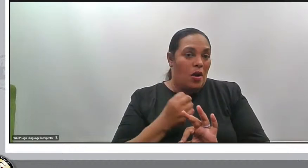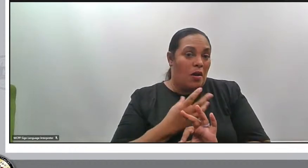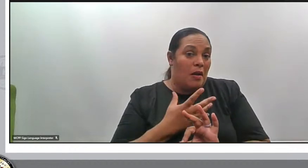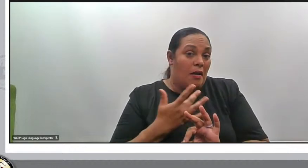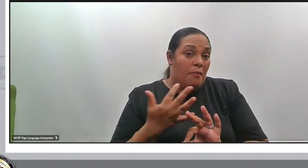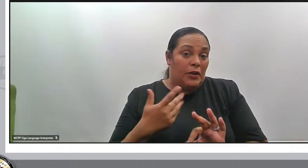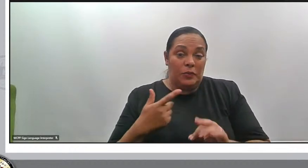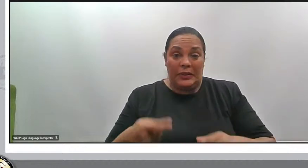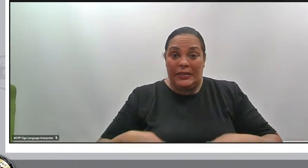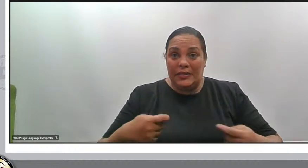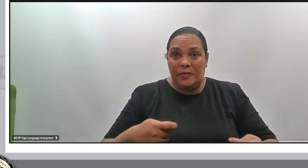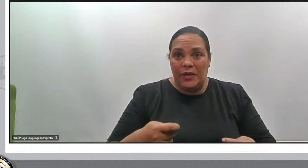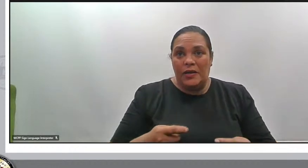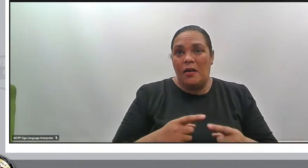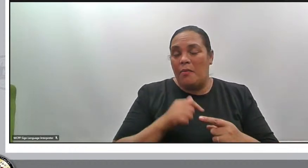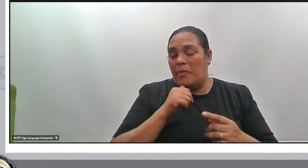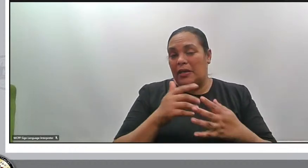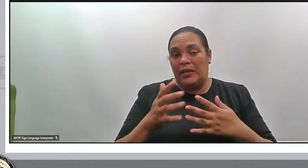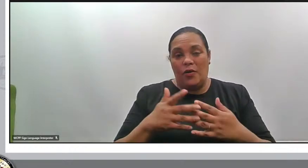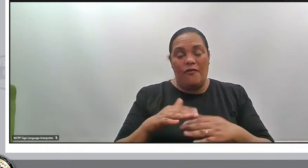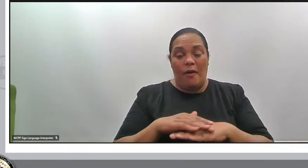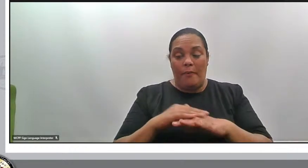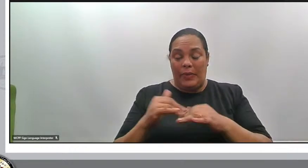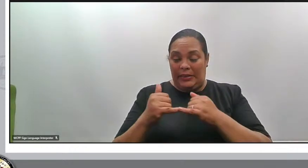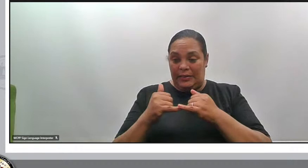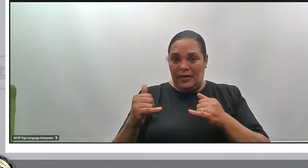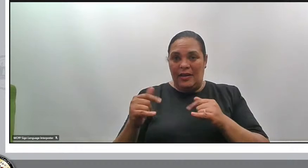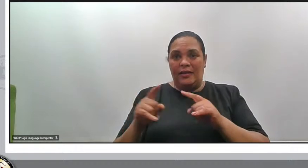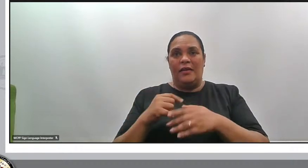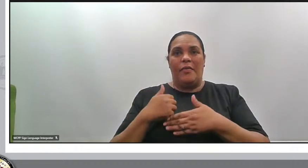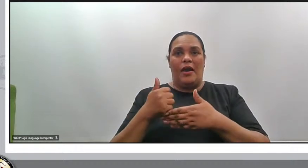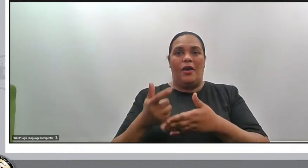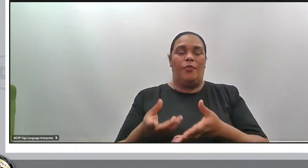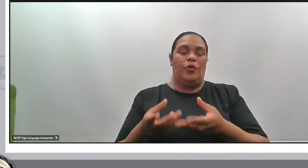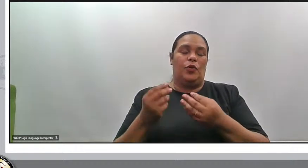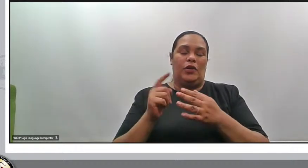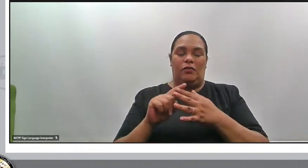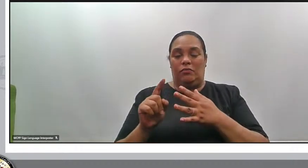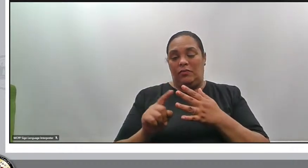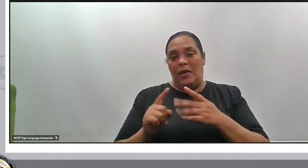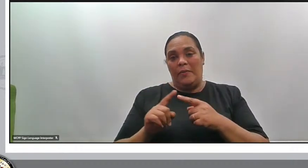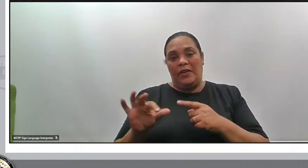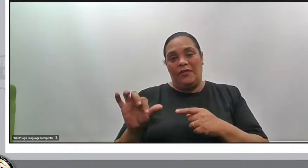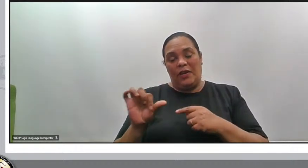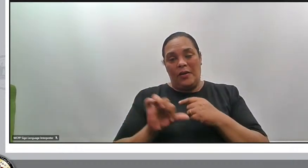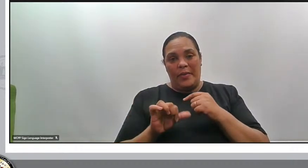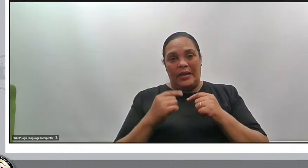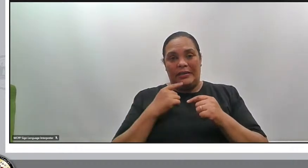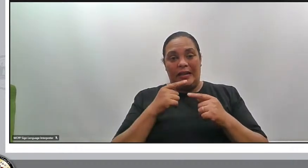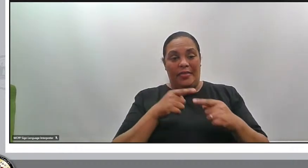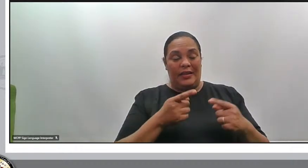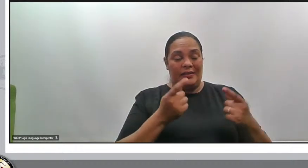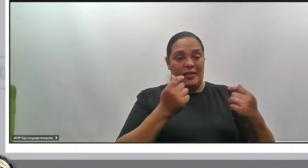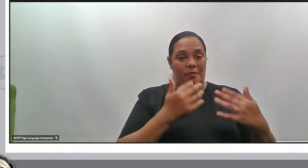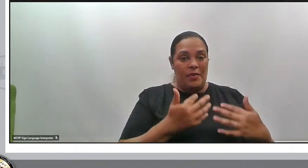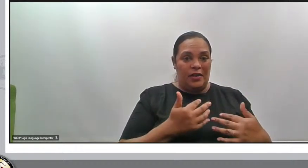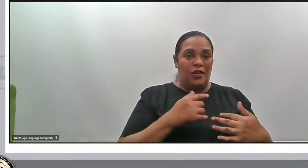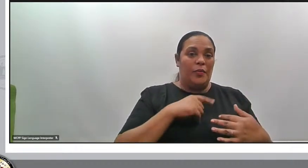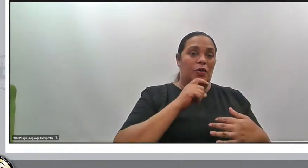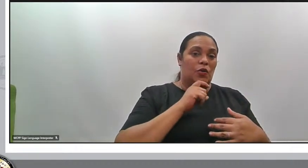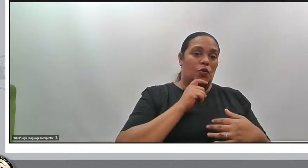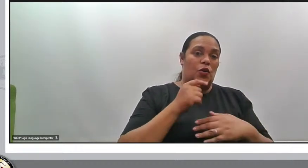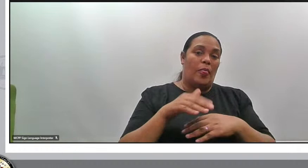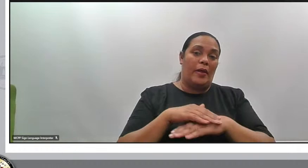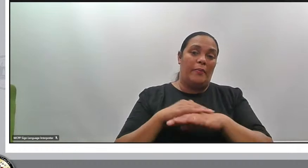to spend. However, to have a baseline also help in terms of being able, when you come back and say, look, this is the budget that I've used and this is the